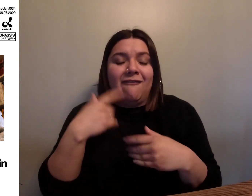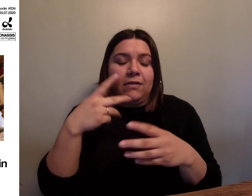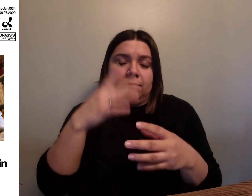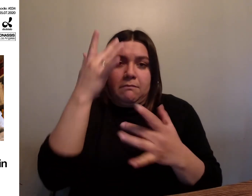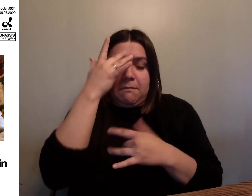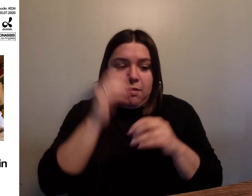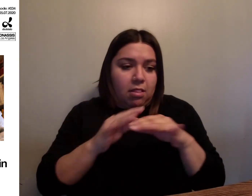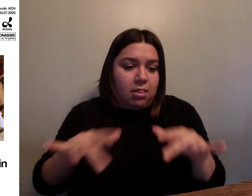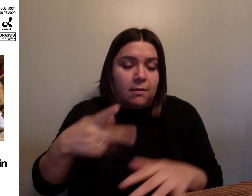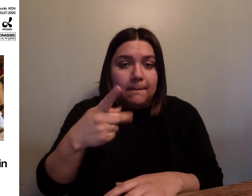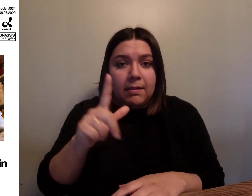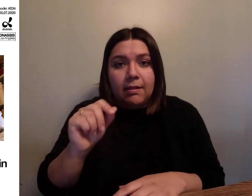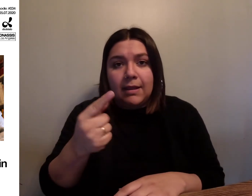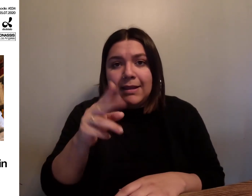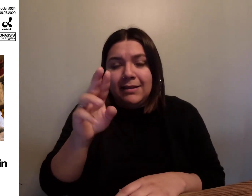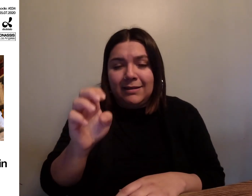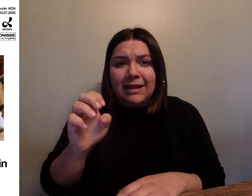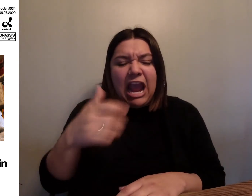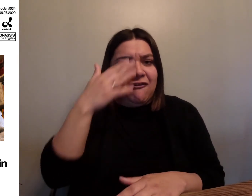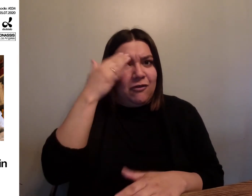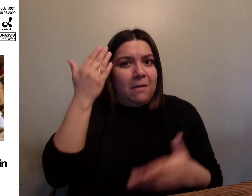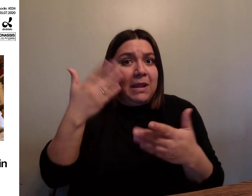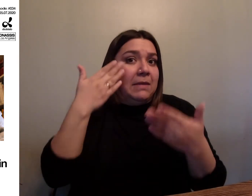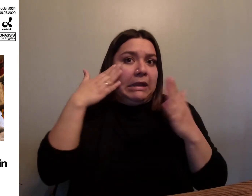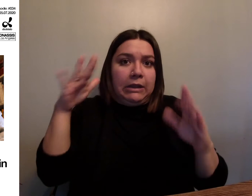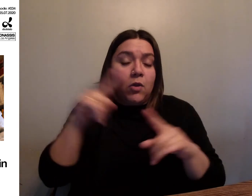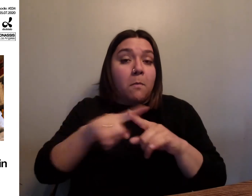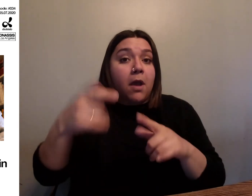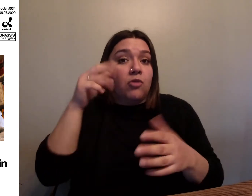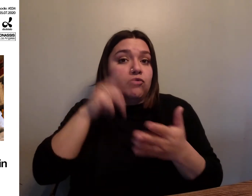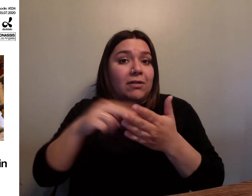had forgotten, or I didn't know, until I reread.